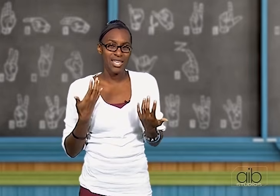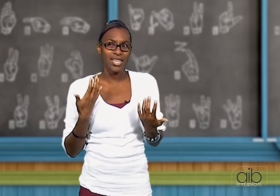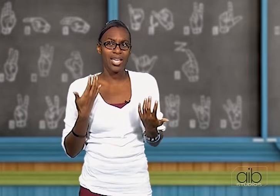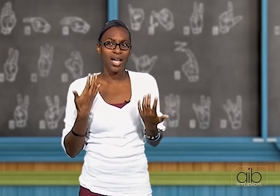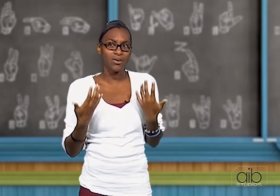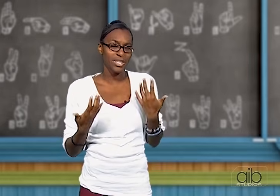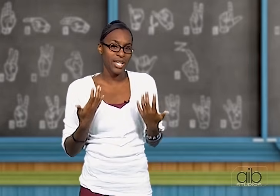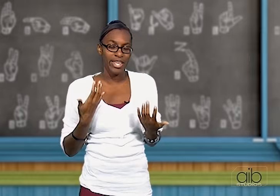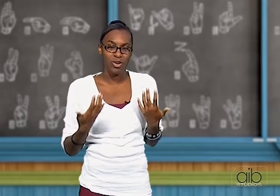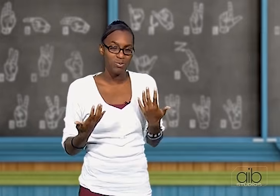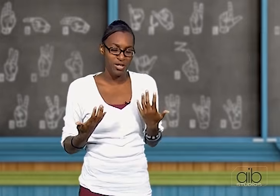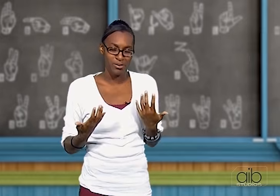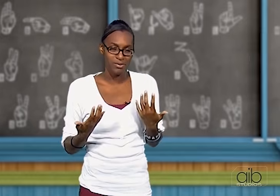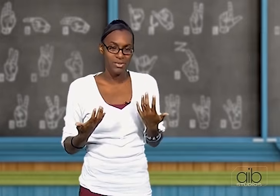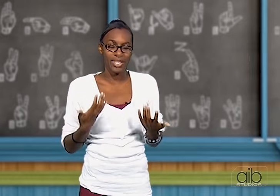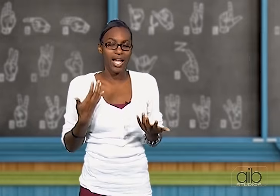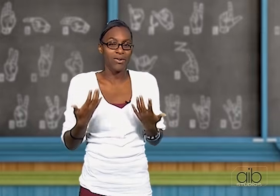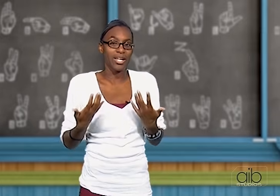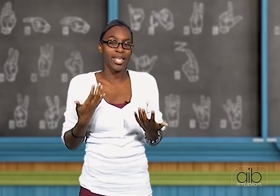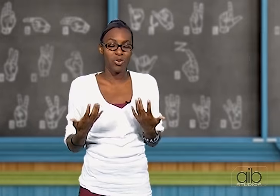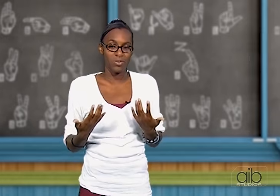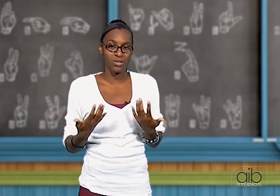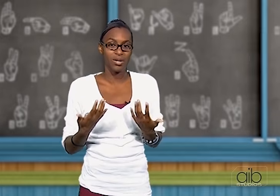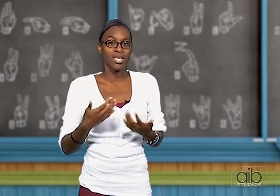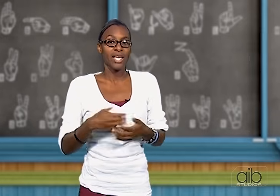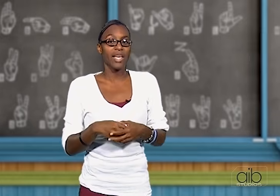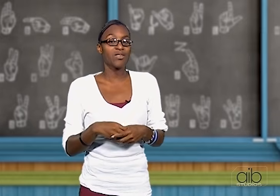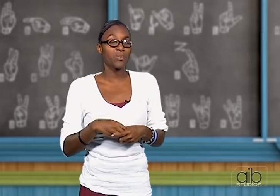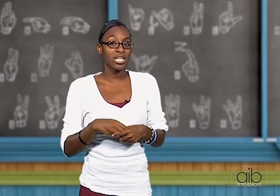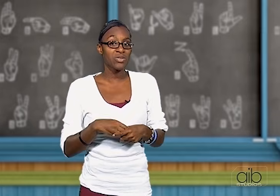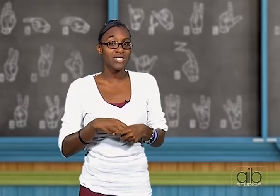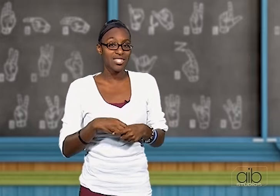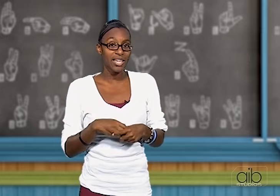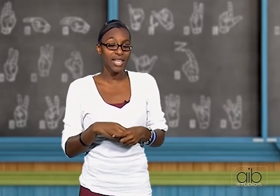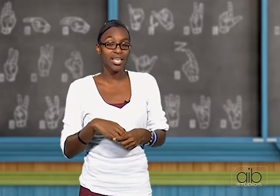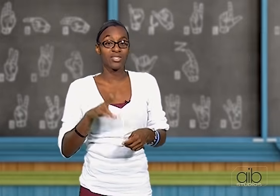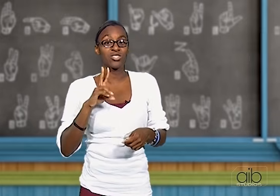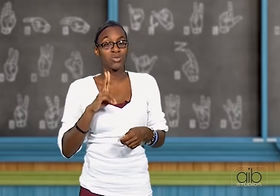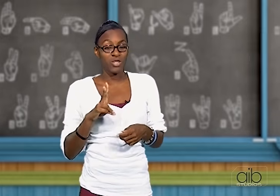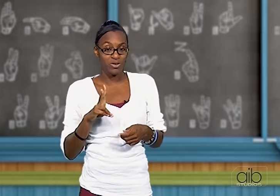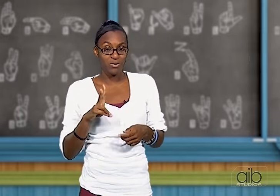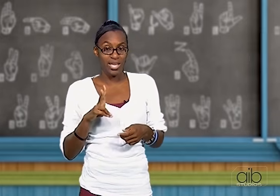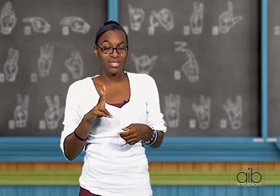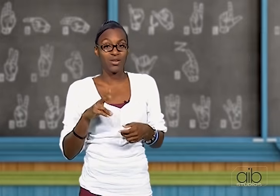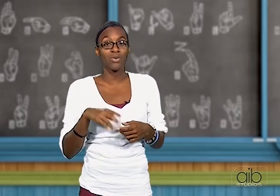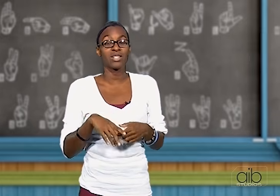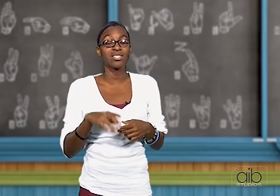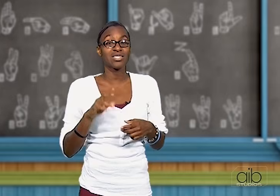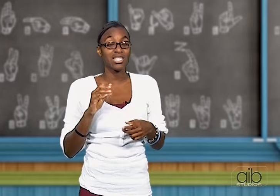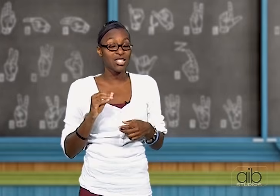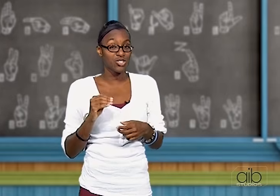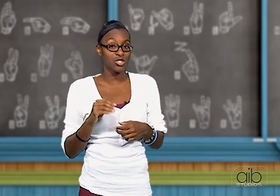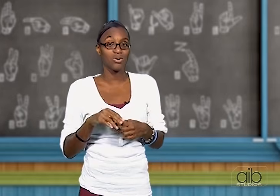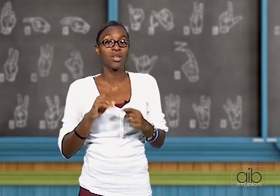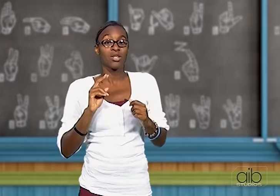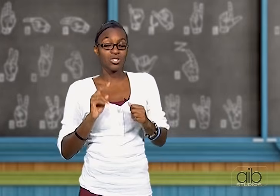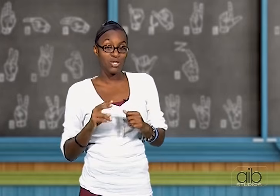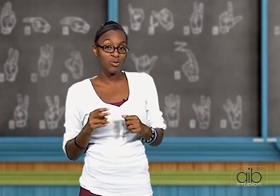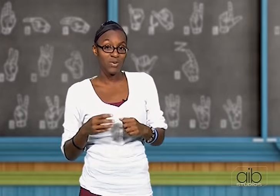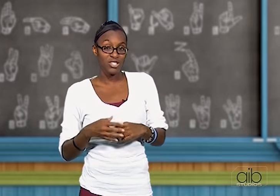say, how can I help them? Like, how can I help you? And the way you can sign that is 2 different ways. So I'm going to teach you 2 different ways you